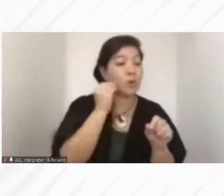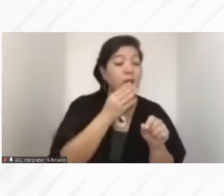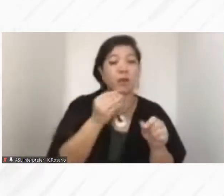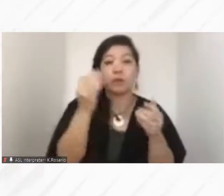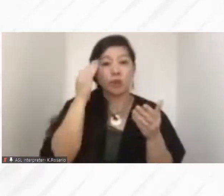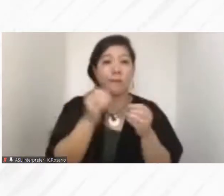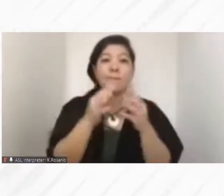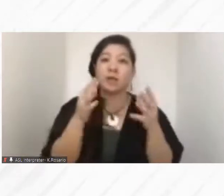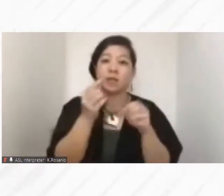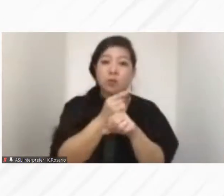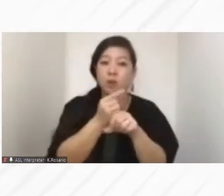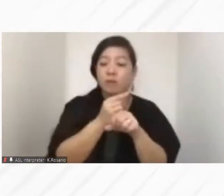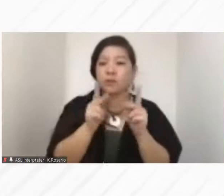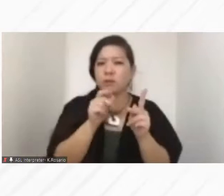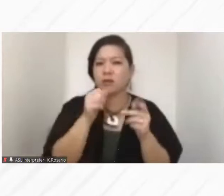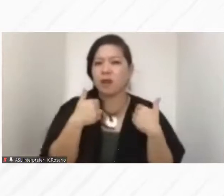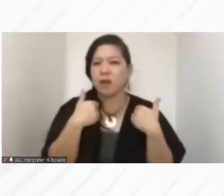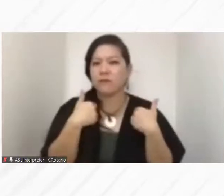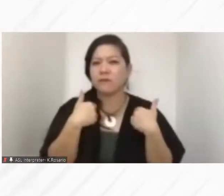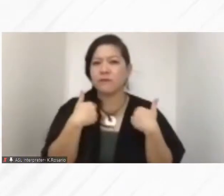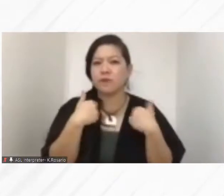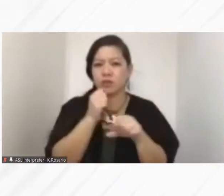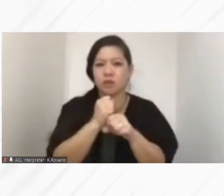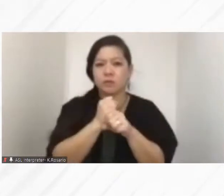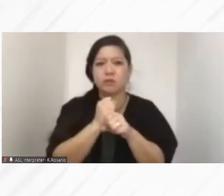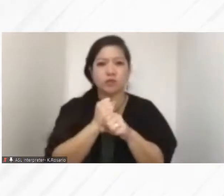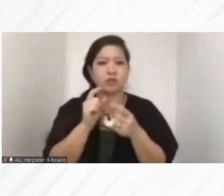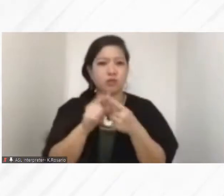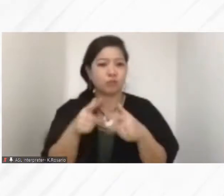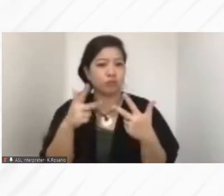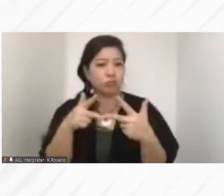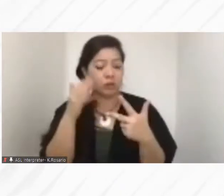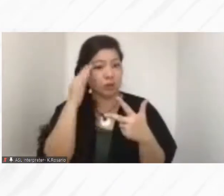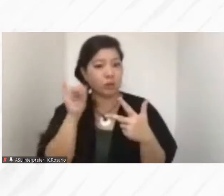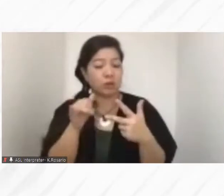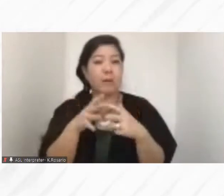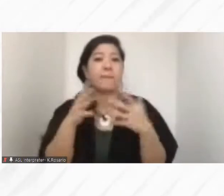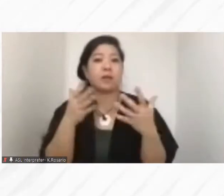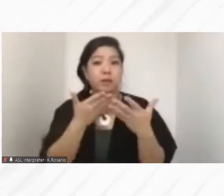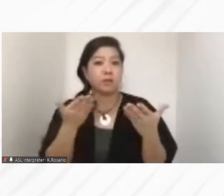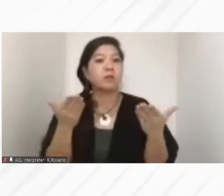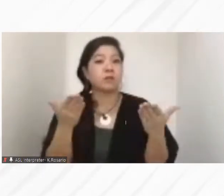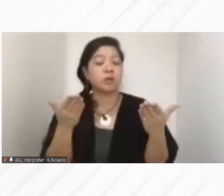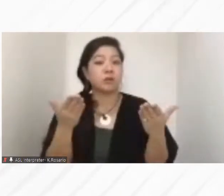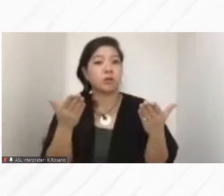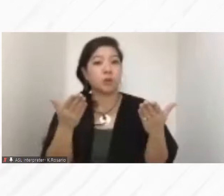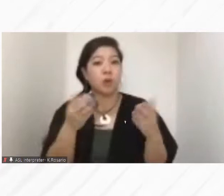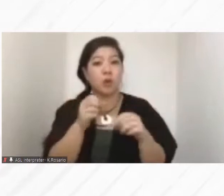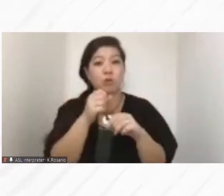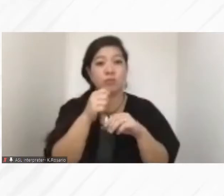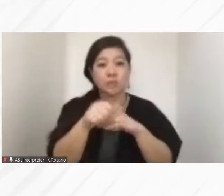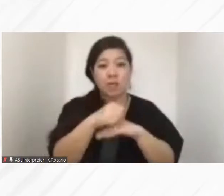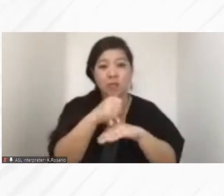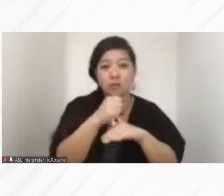have jobs that allow them to telework. We know that these factors collectively create greater risk for spread of a highly contagious